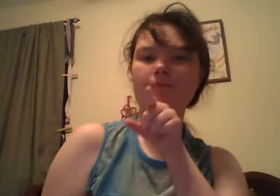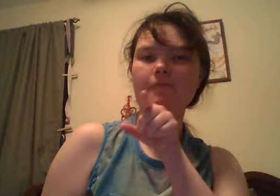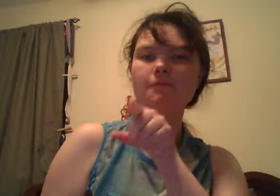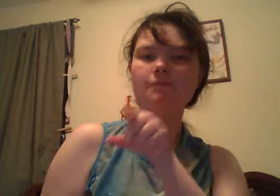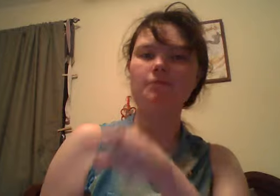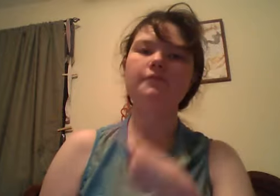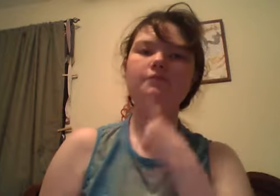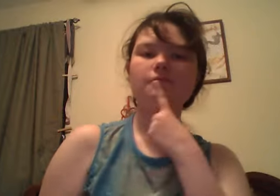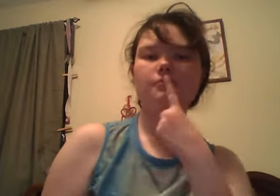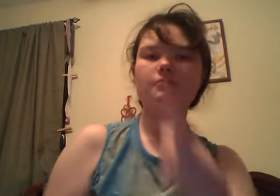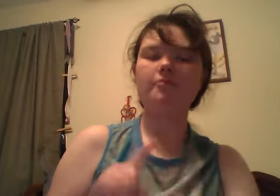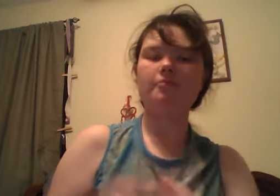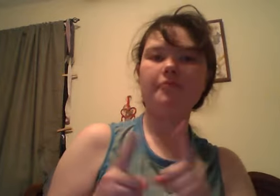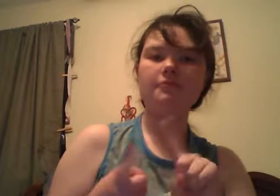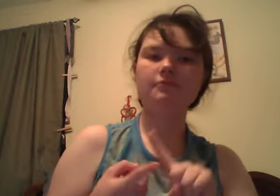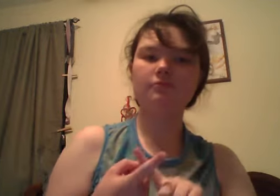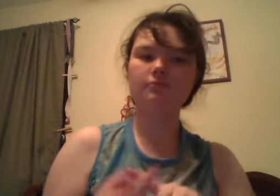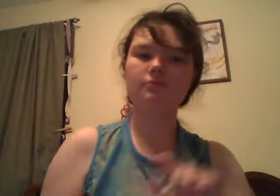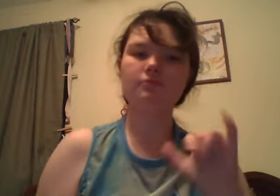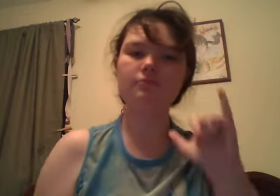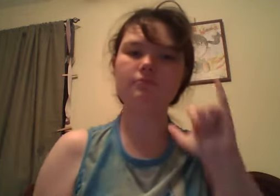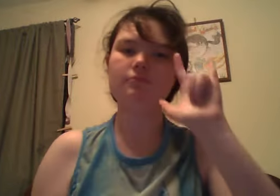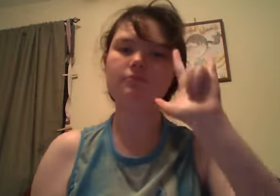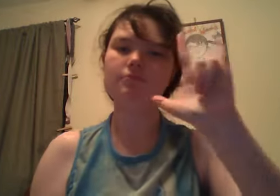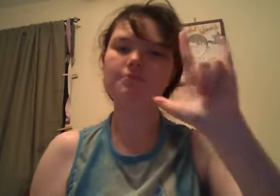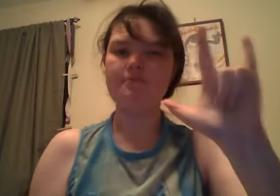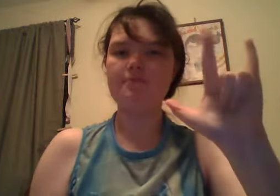You're a true friend